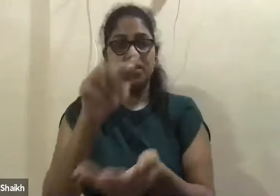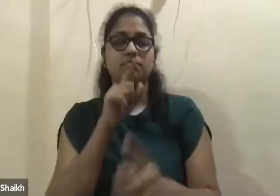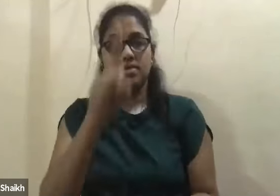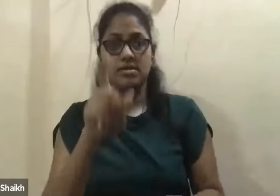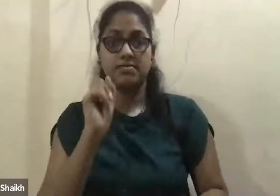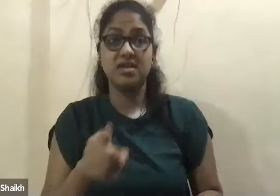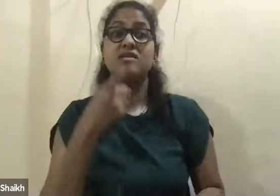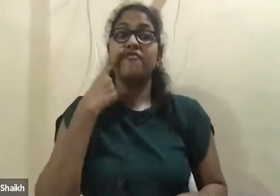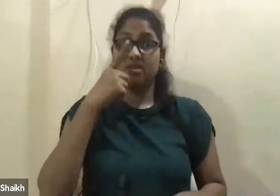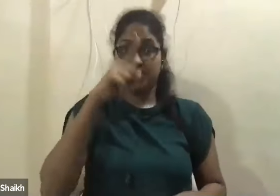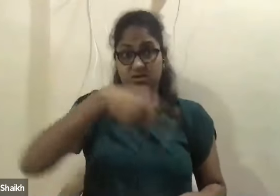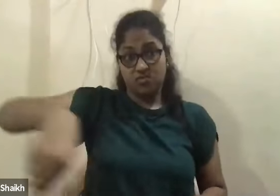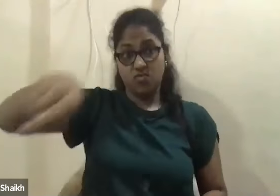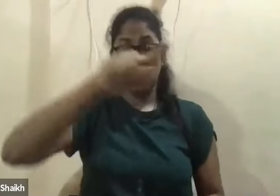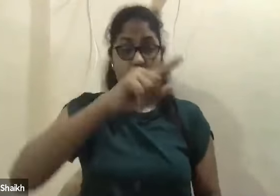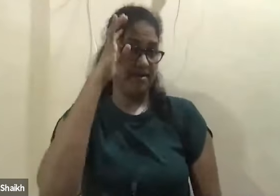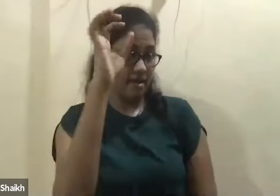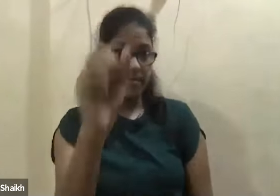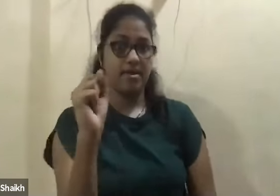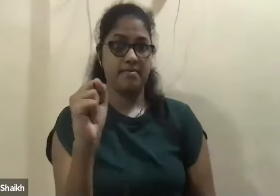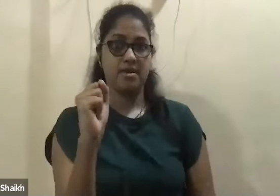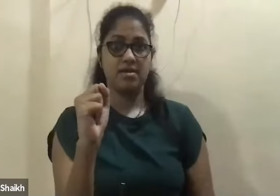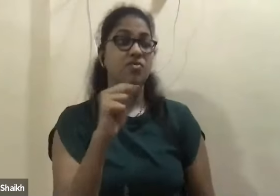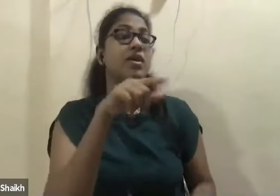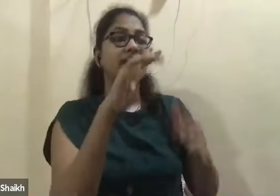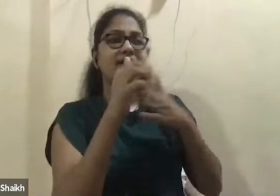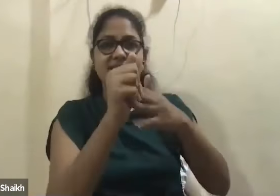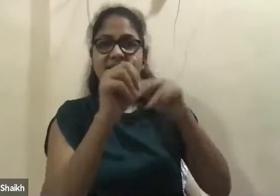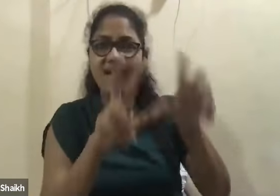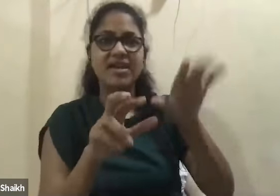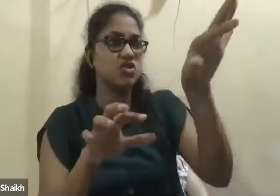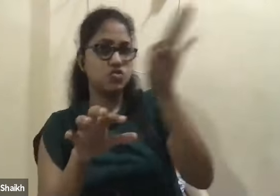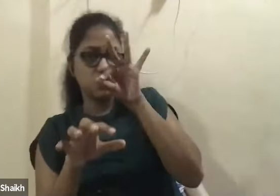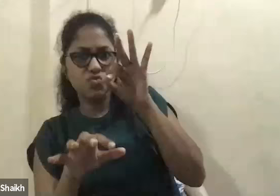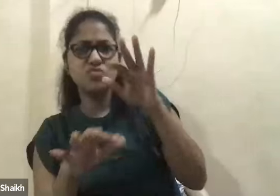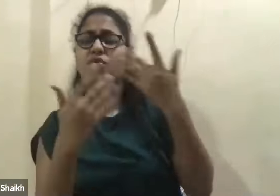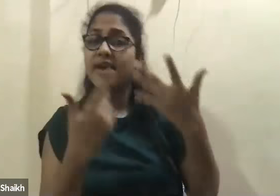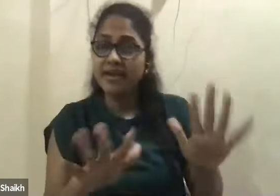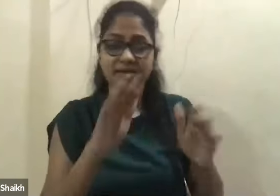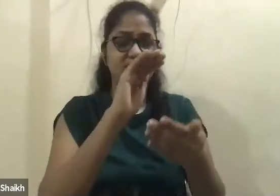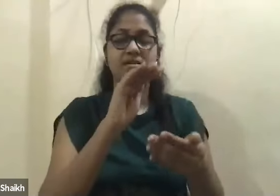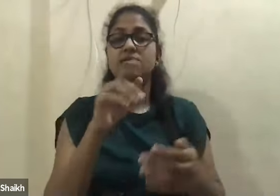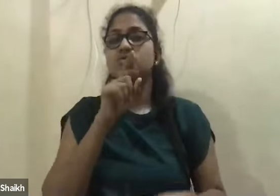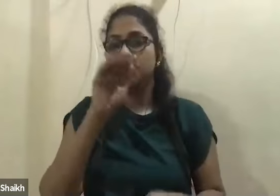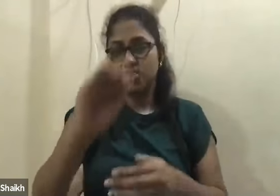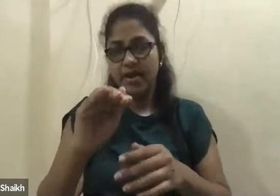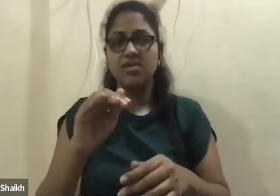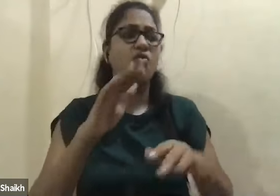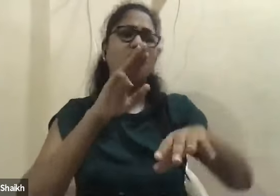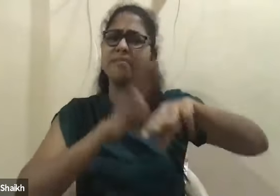should remember while appointing the guardian and or the trustee. I think that